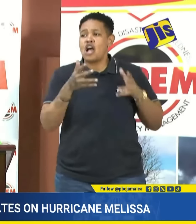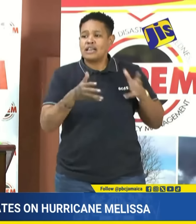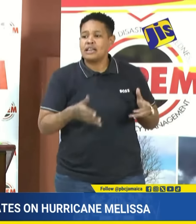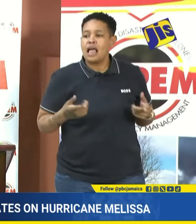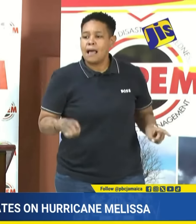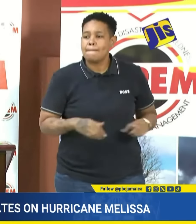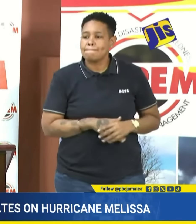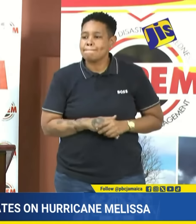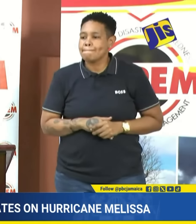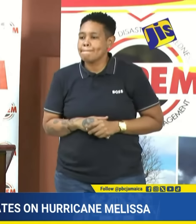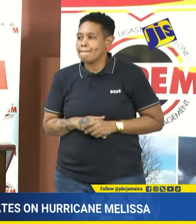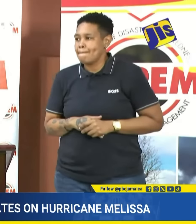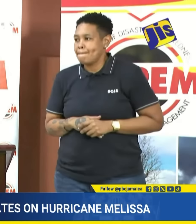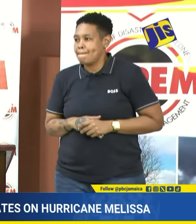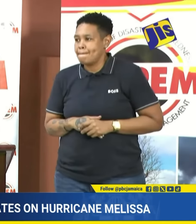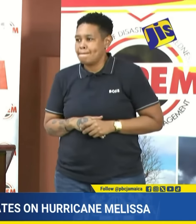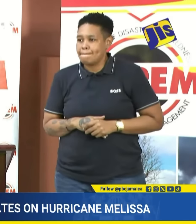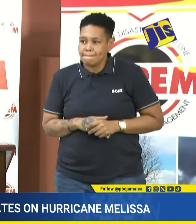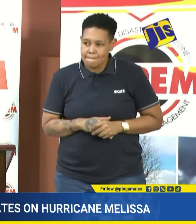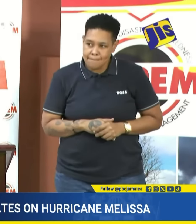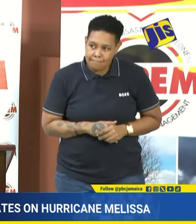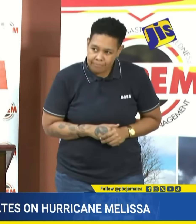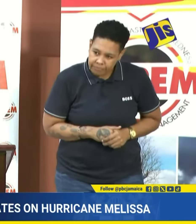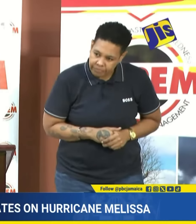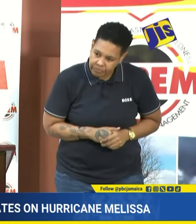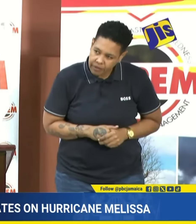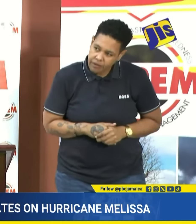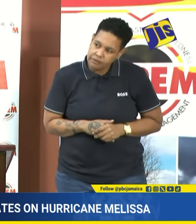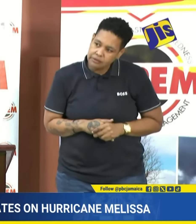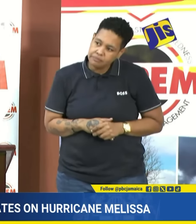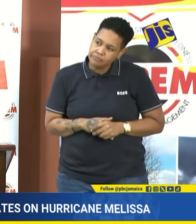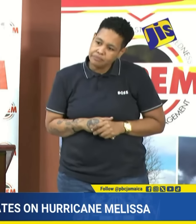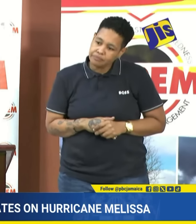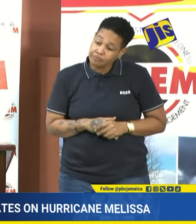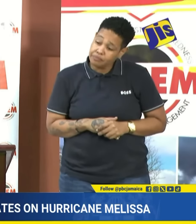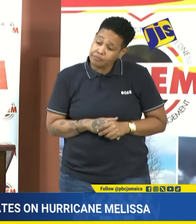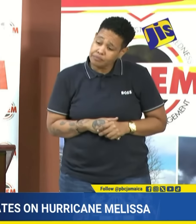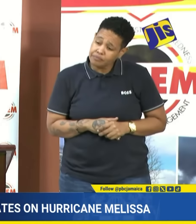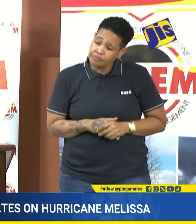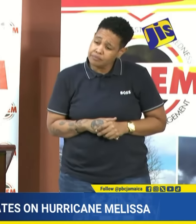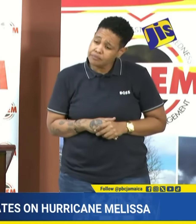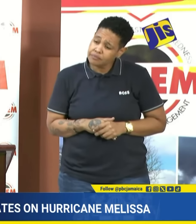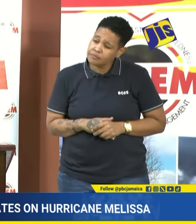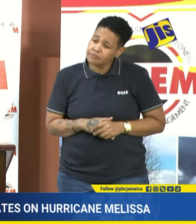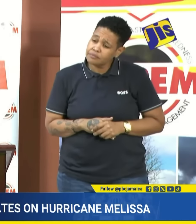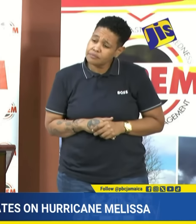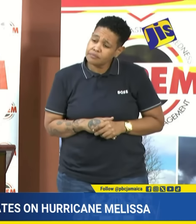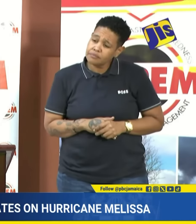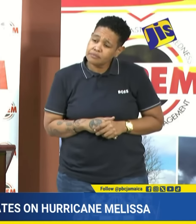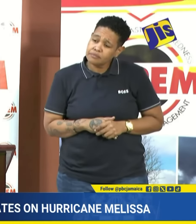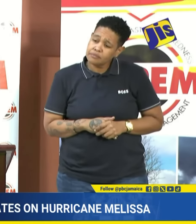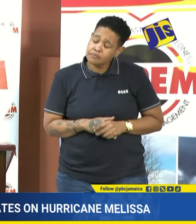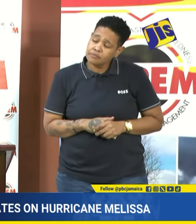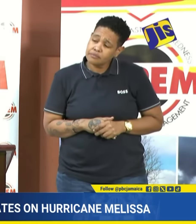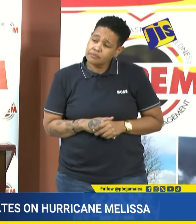there. In terms of shelters, we do have